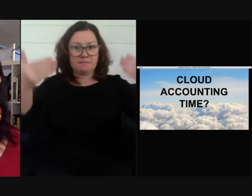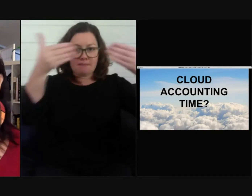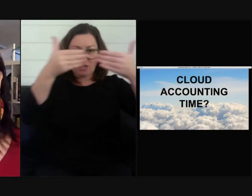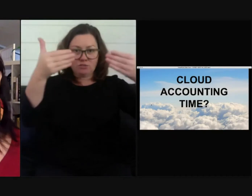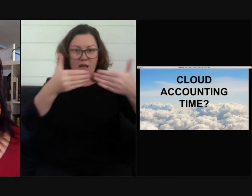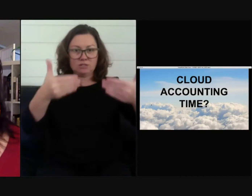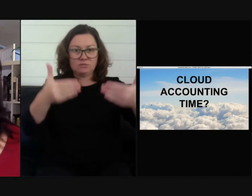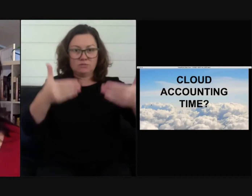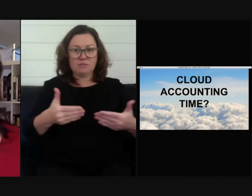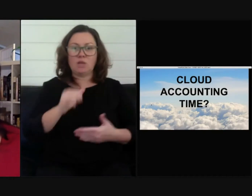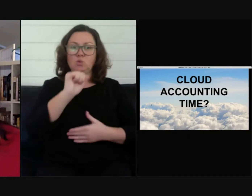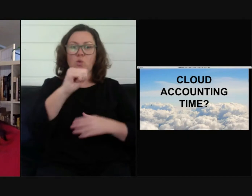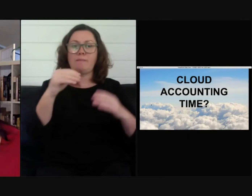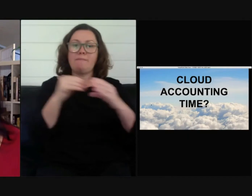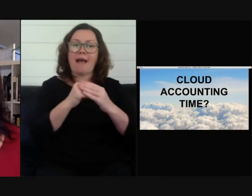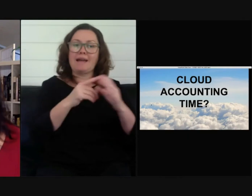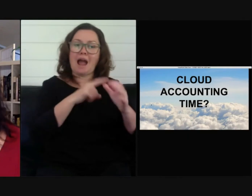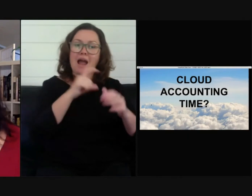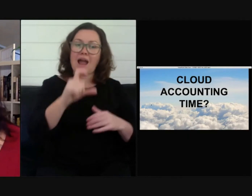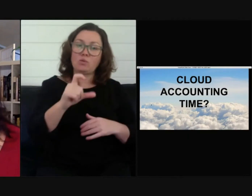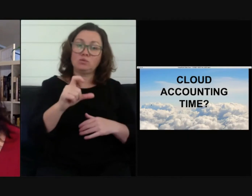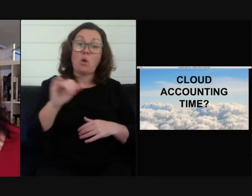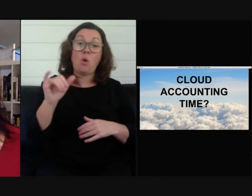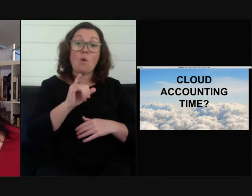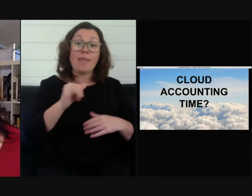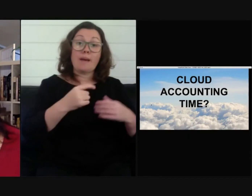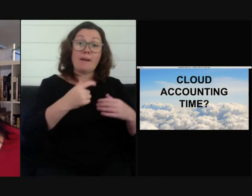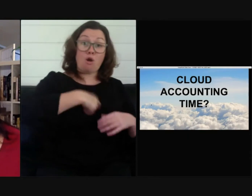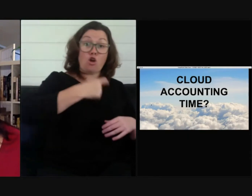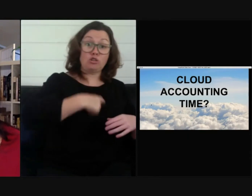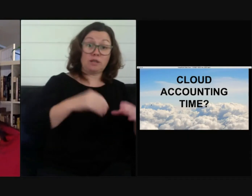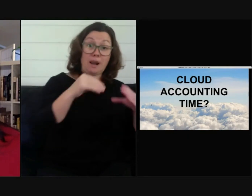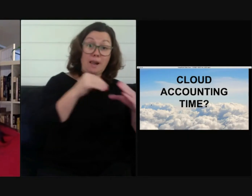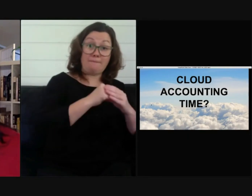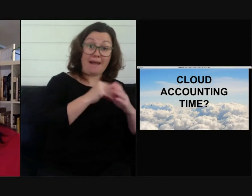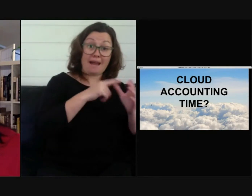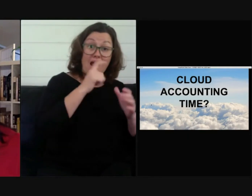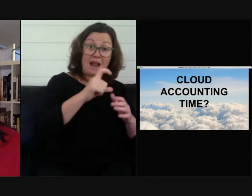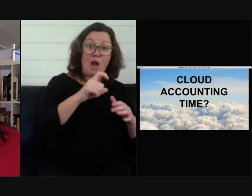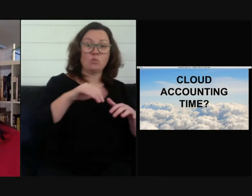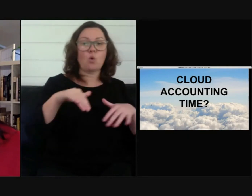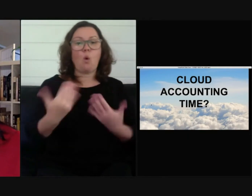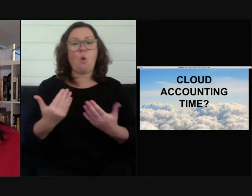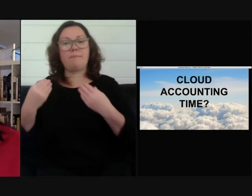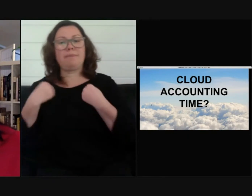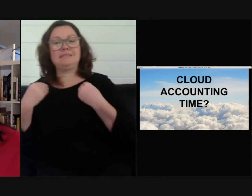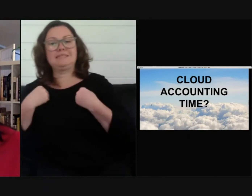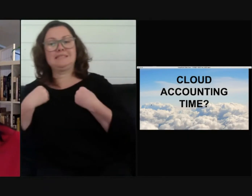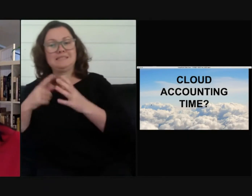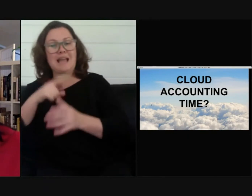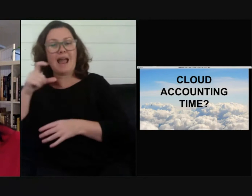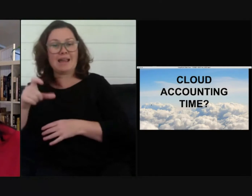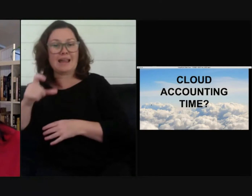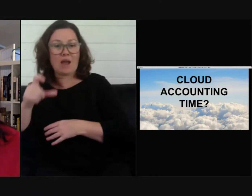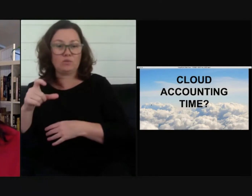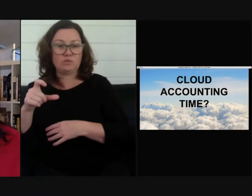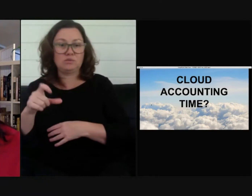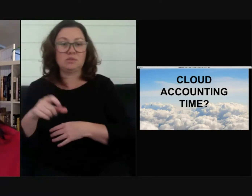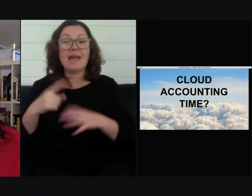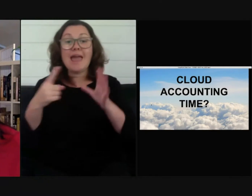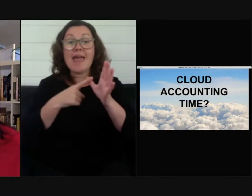account or your business bank account. The Australian Taxation Office has had the ability for about 12 years